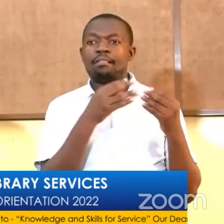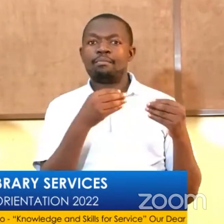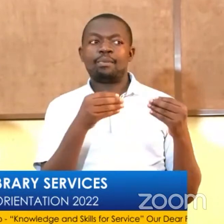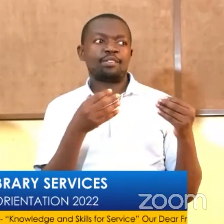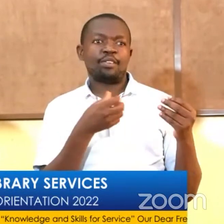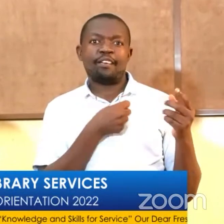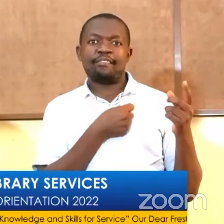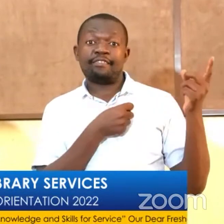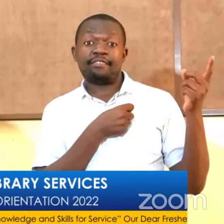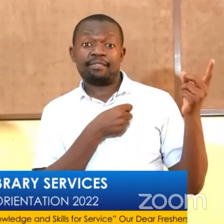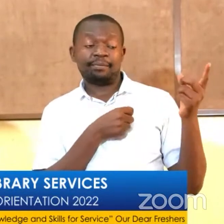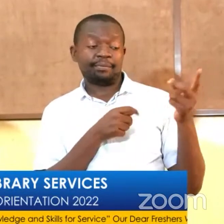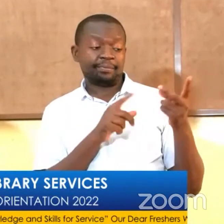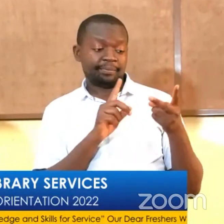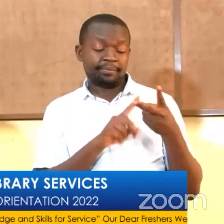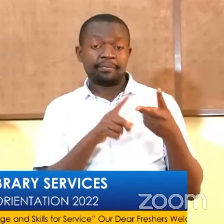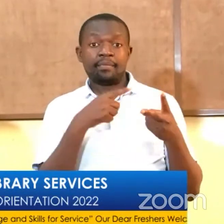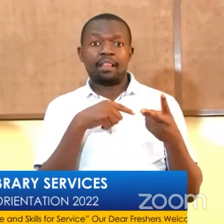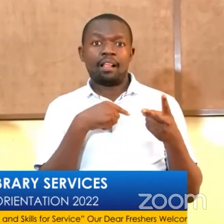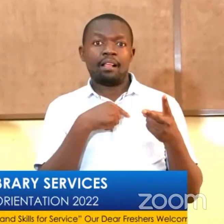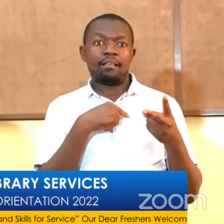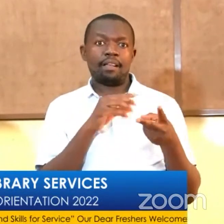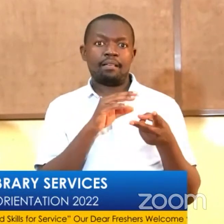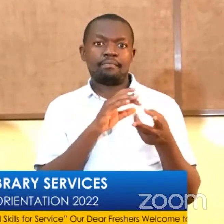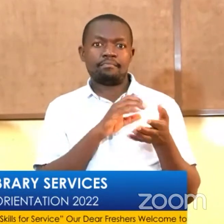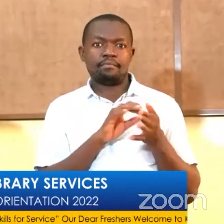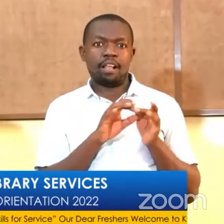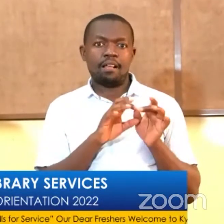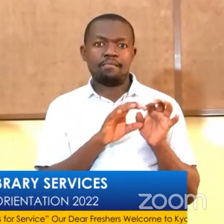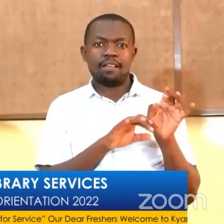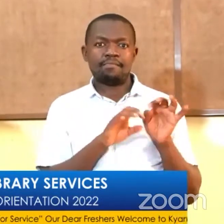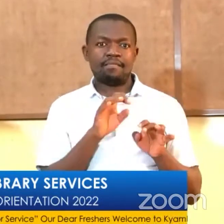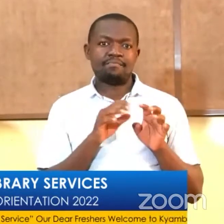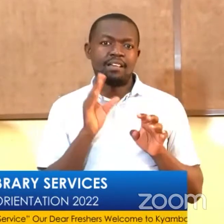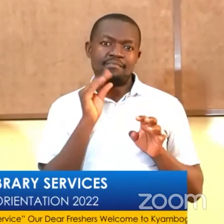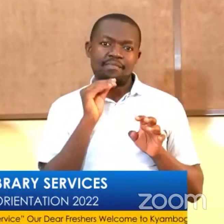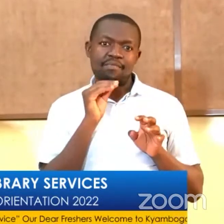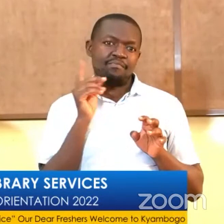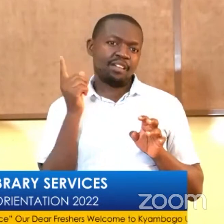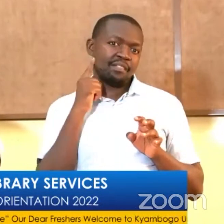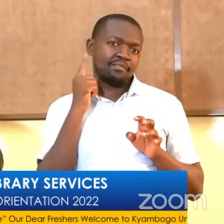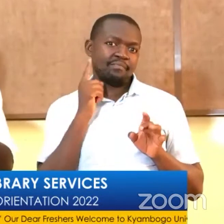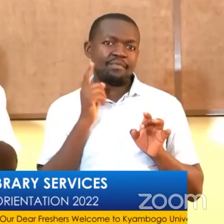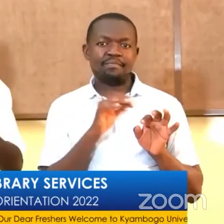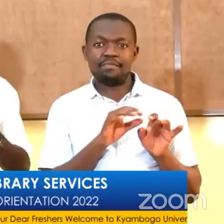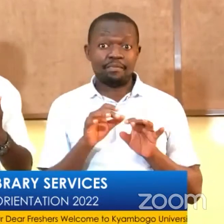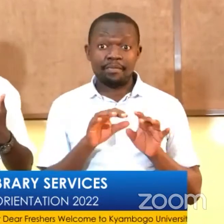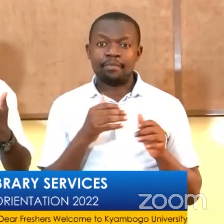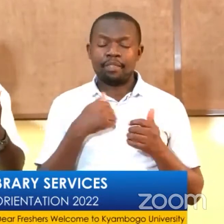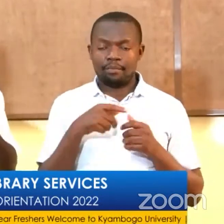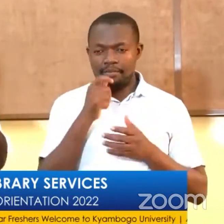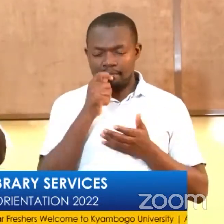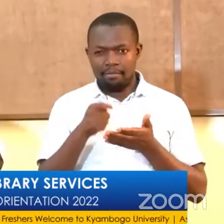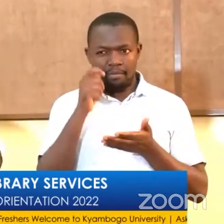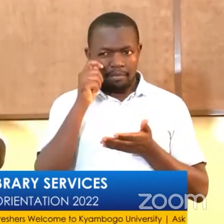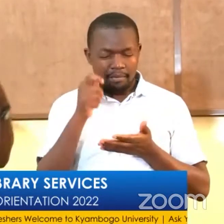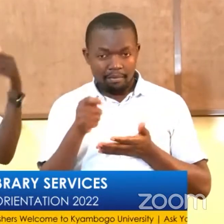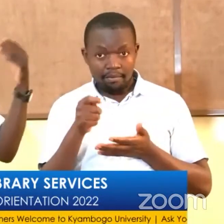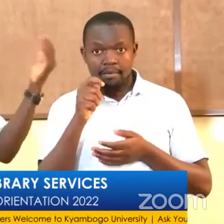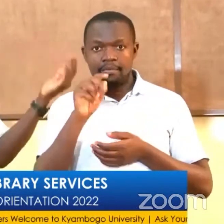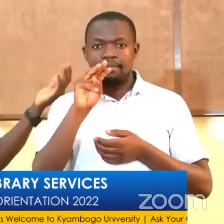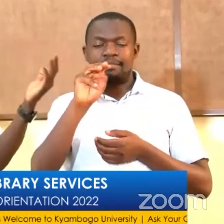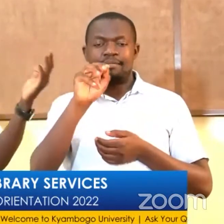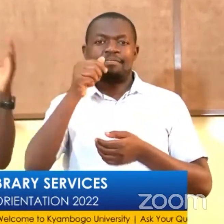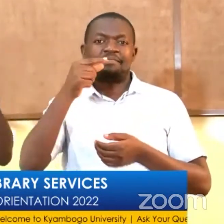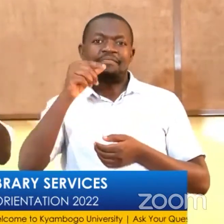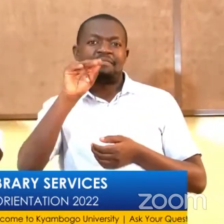have got JAWS software. We have got magnifiers. If you can't see properly, we have got magnifiers in the